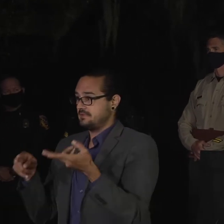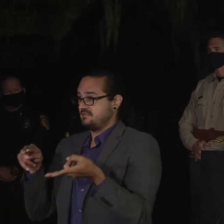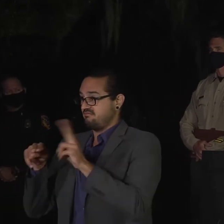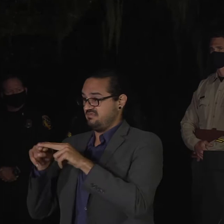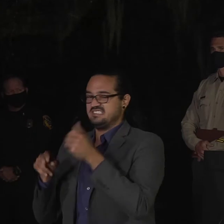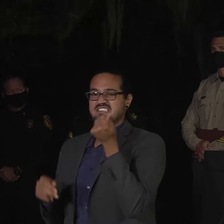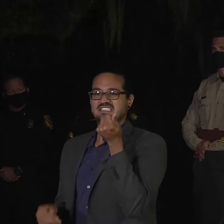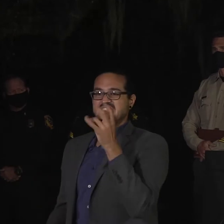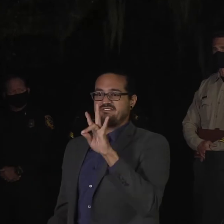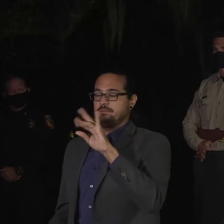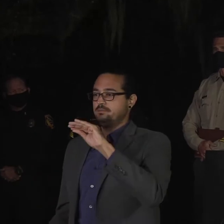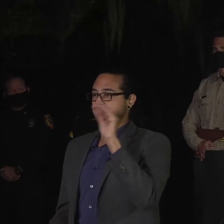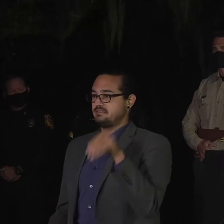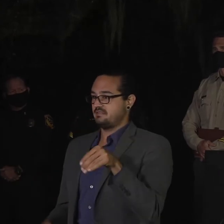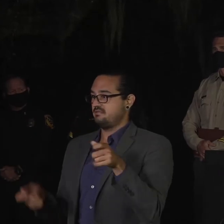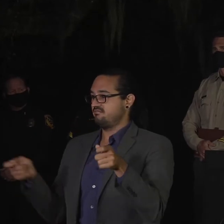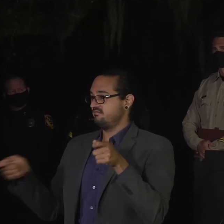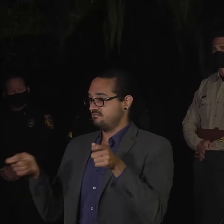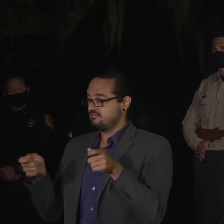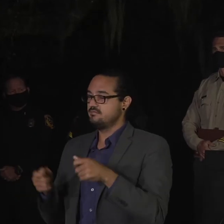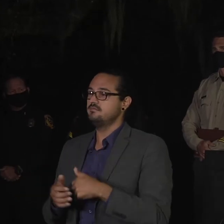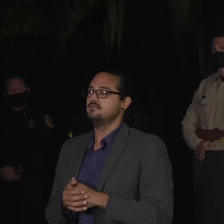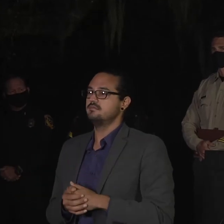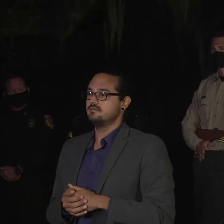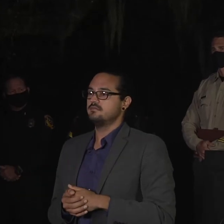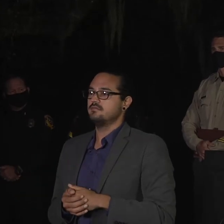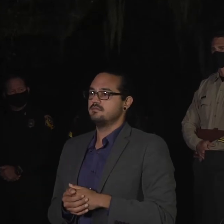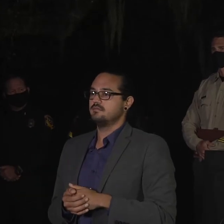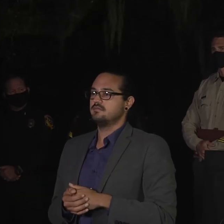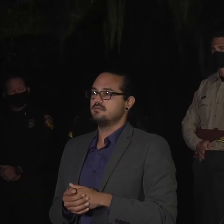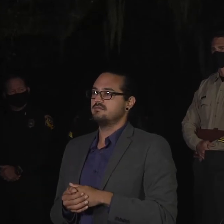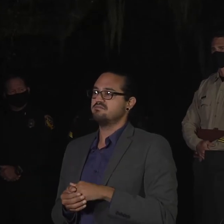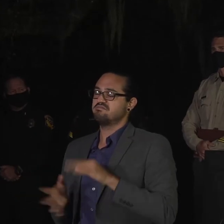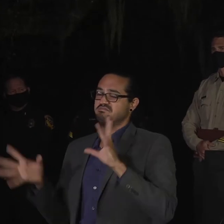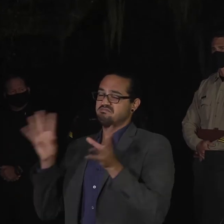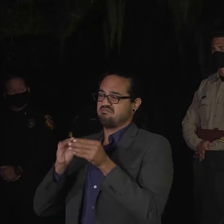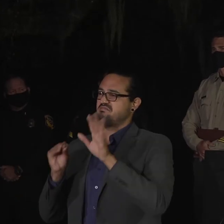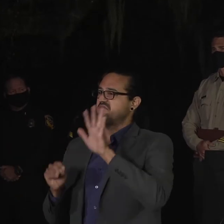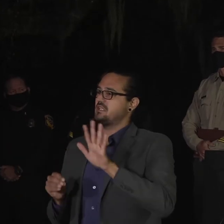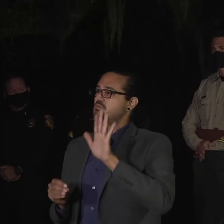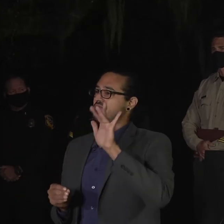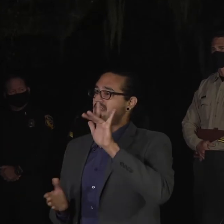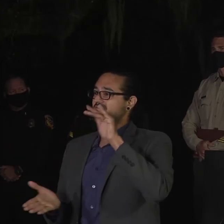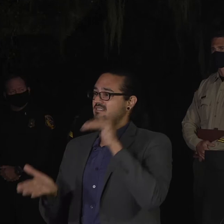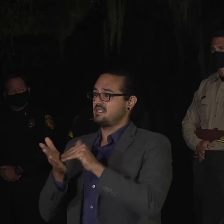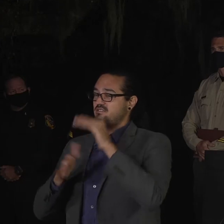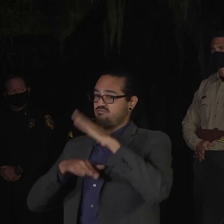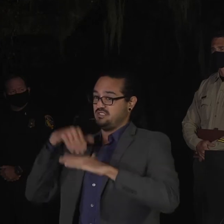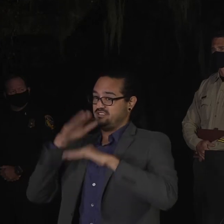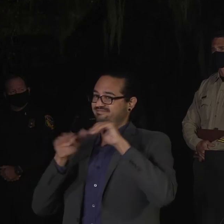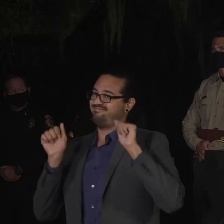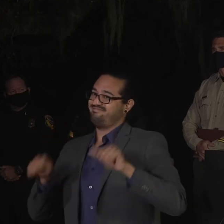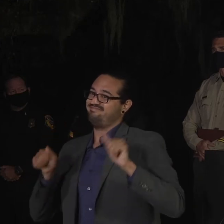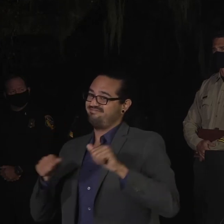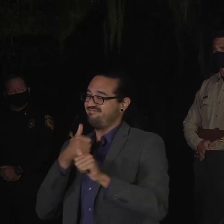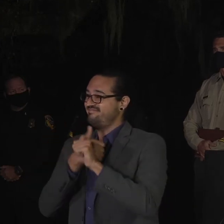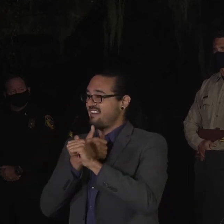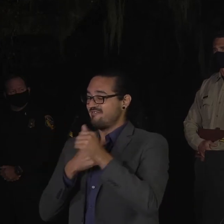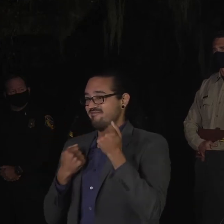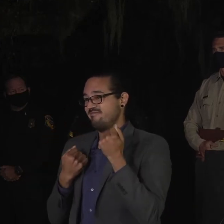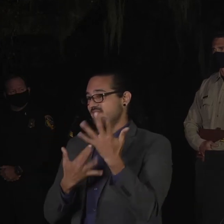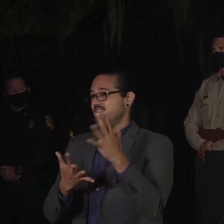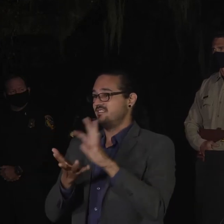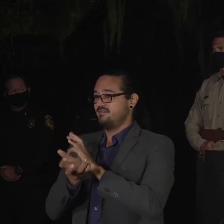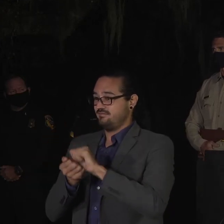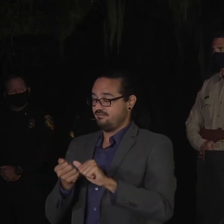morning. With that, we still have 25,000 structures that are threatened by this incident, and we can confirm that